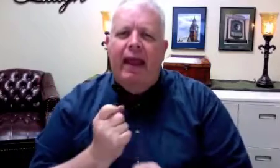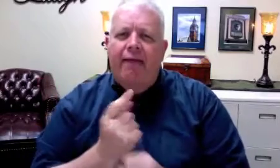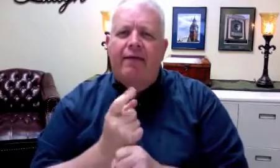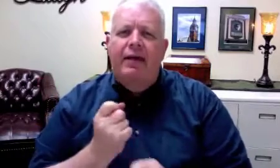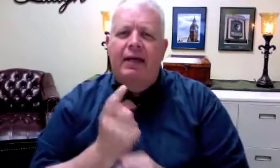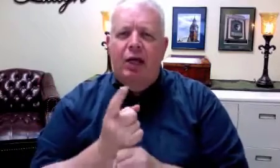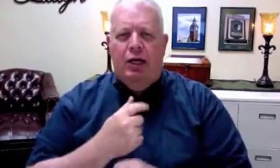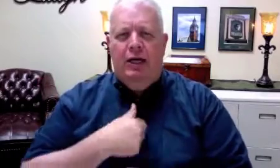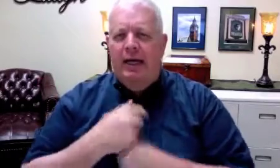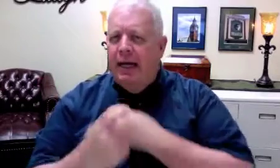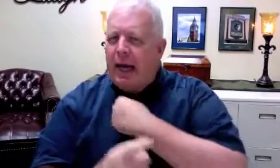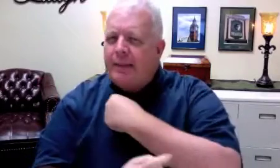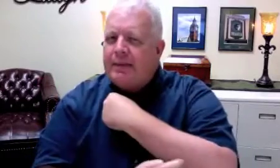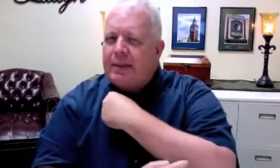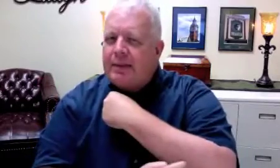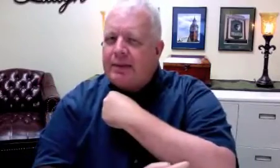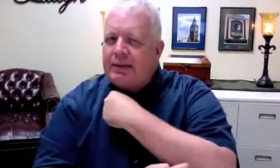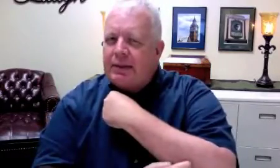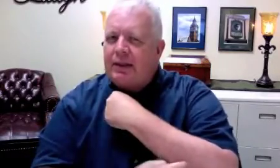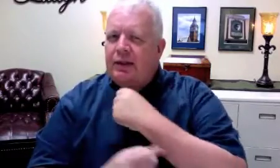am tempted to make a purchase.